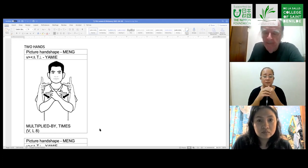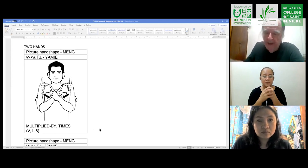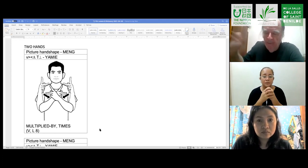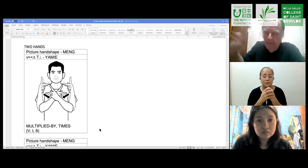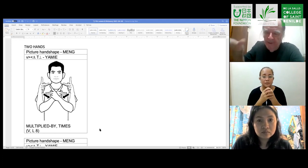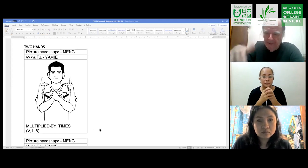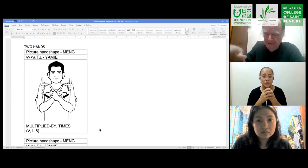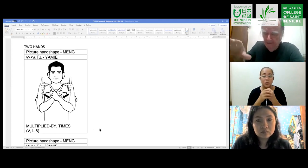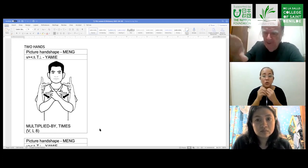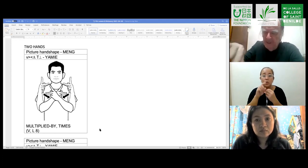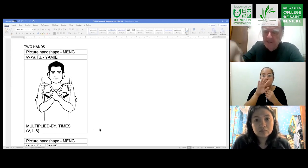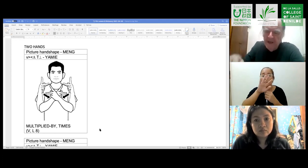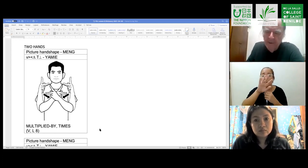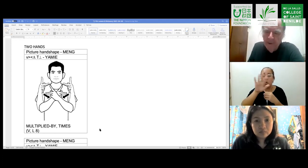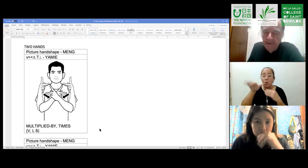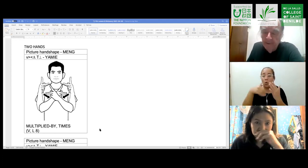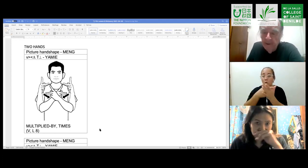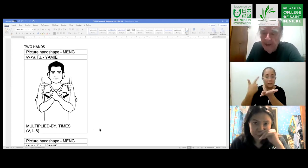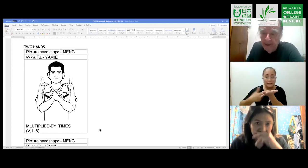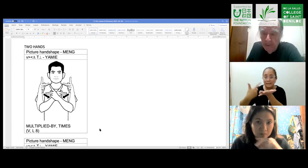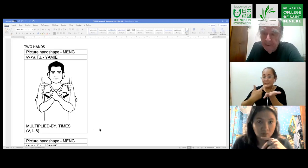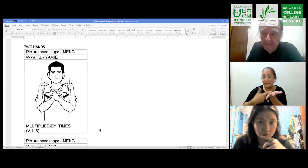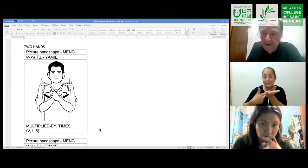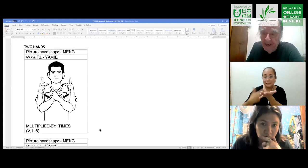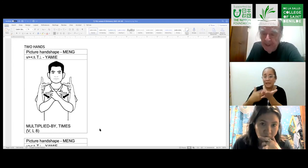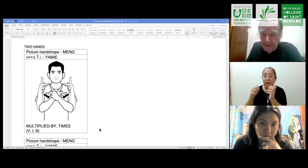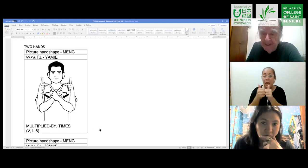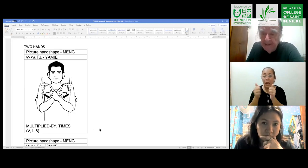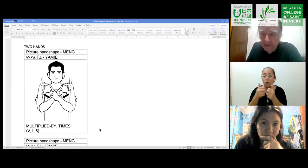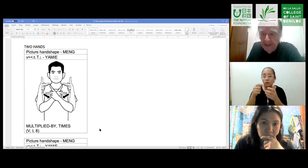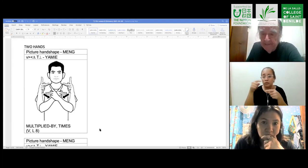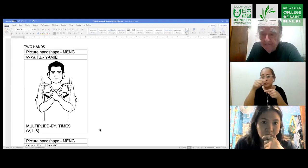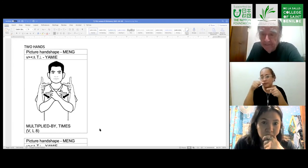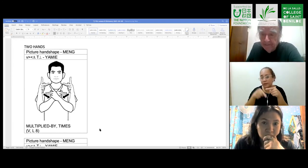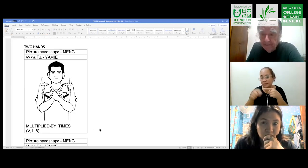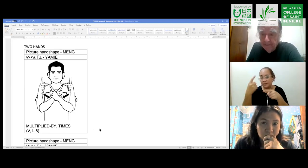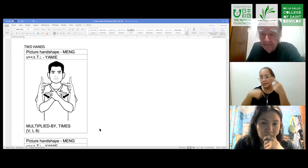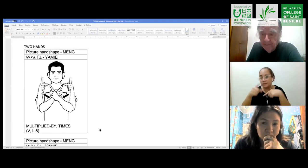everybody will discuss how we want to divide up the signs, okay?